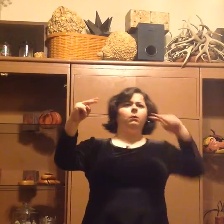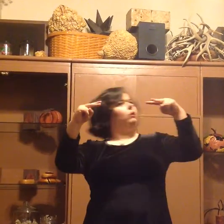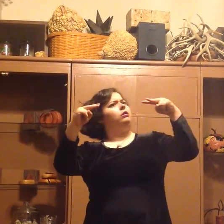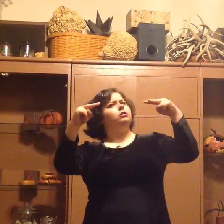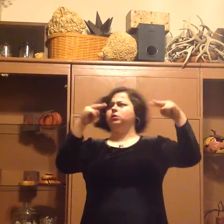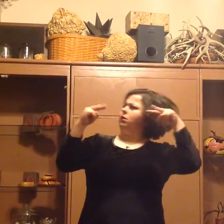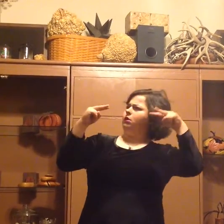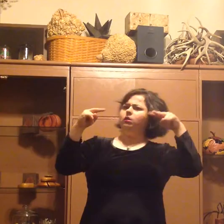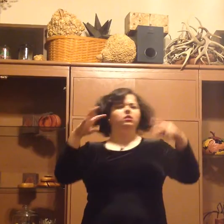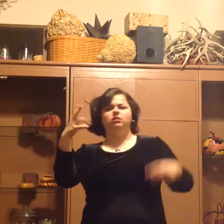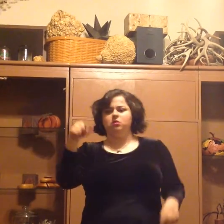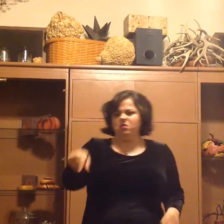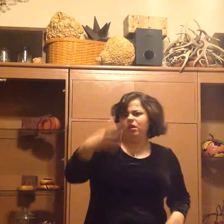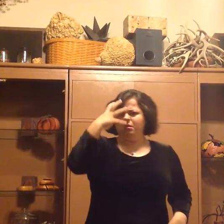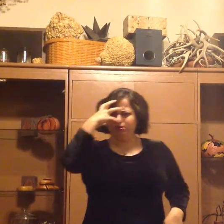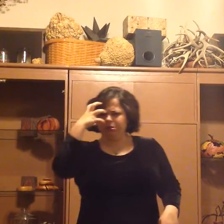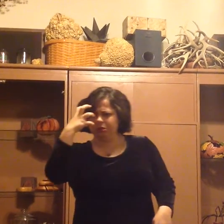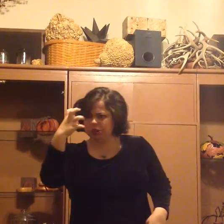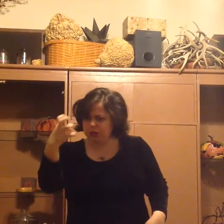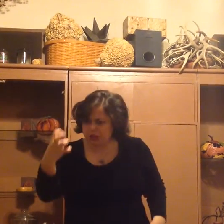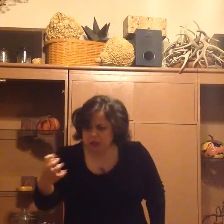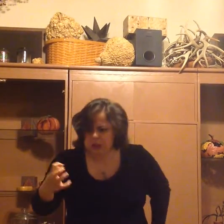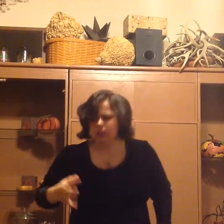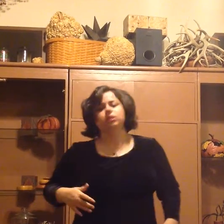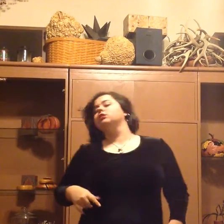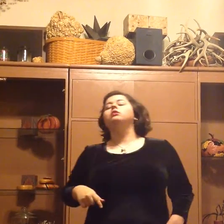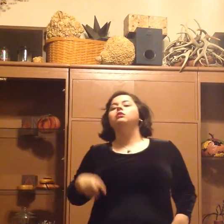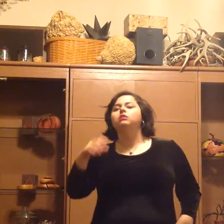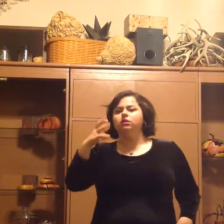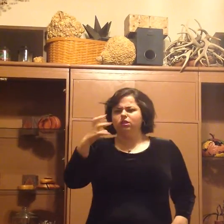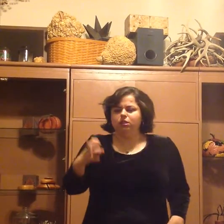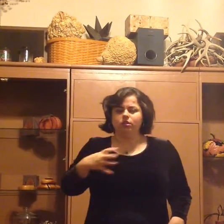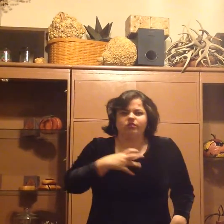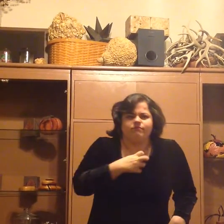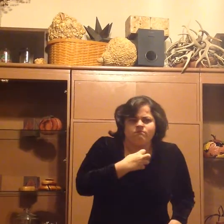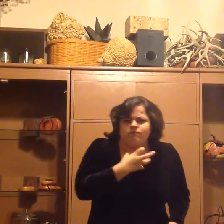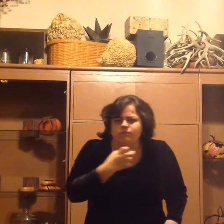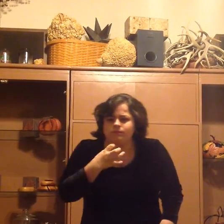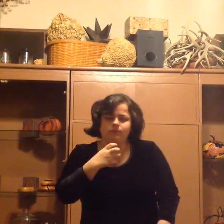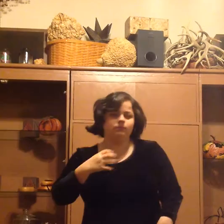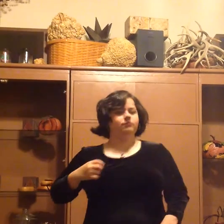They started to get angry all over again, and some low growling was heard.